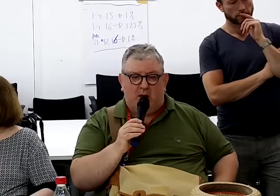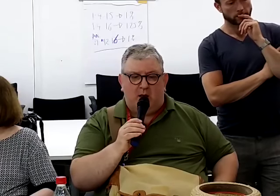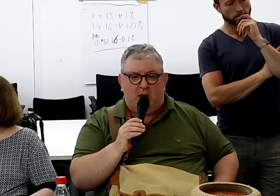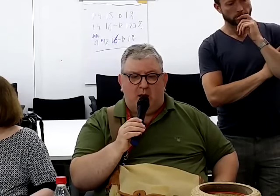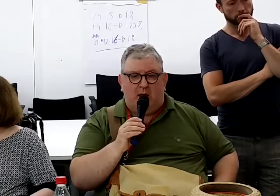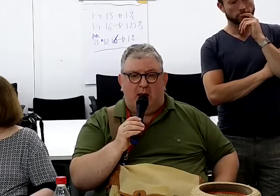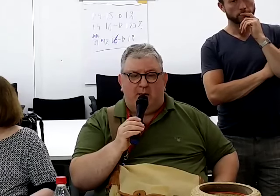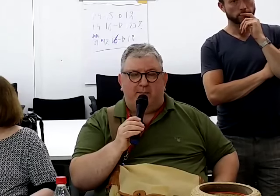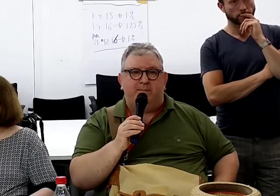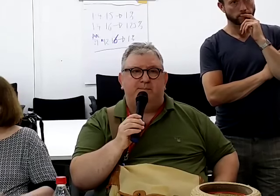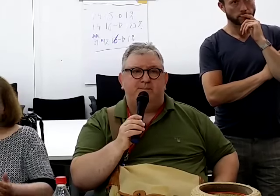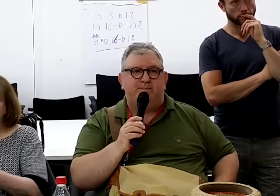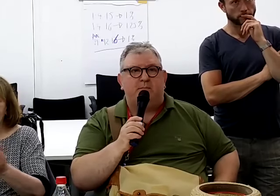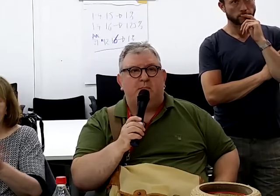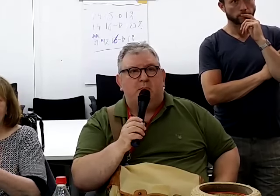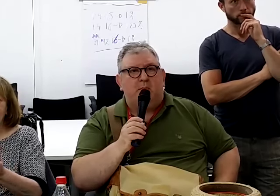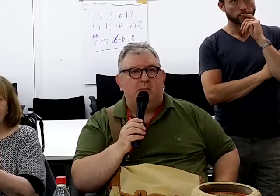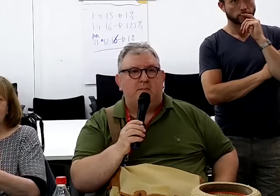Parliament.